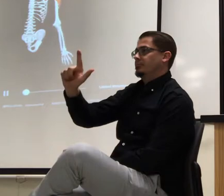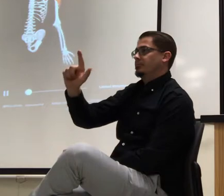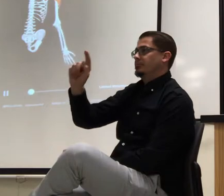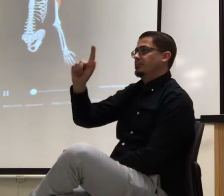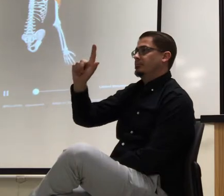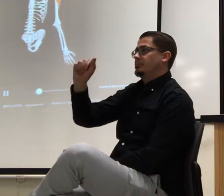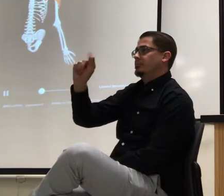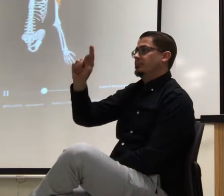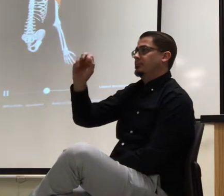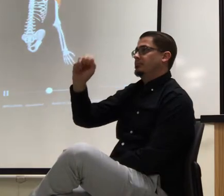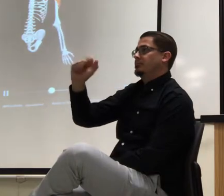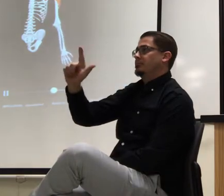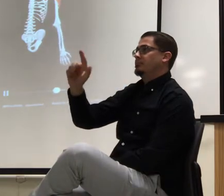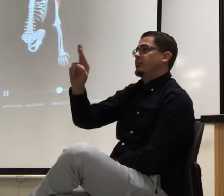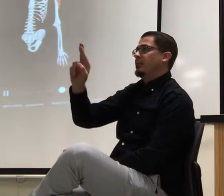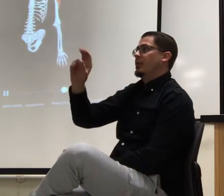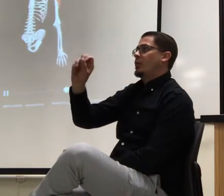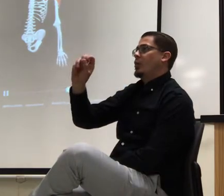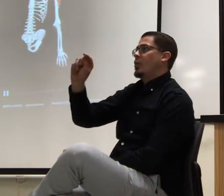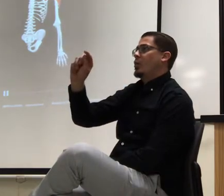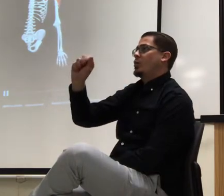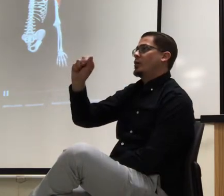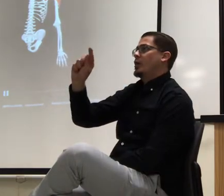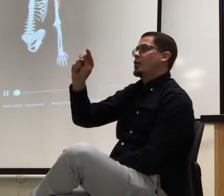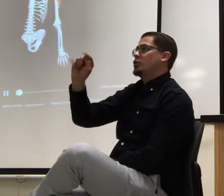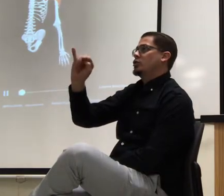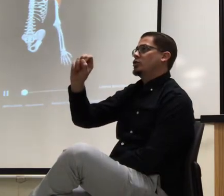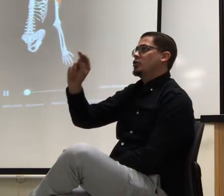lateral rotation.